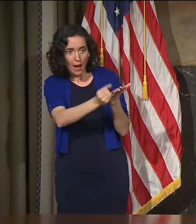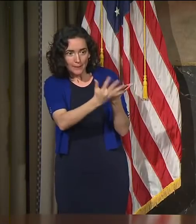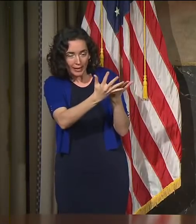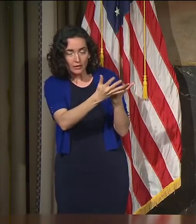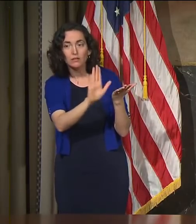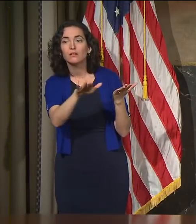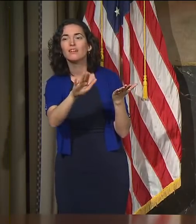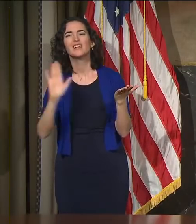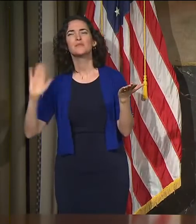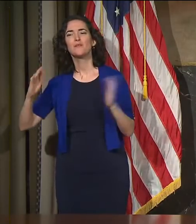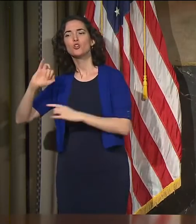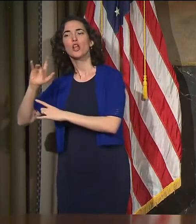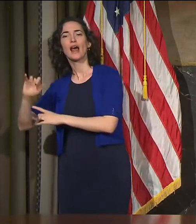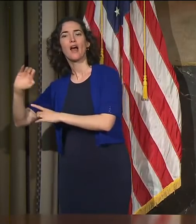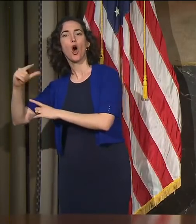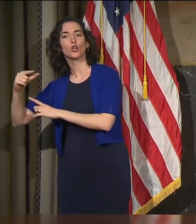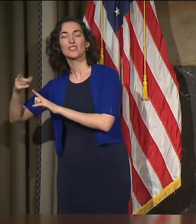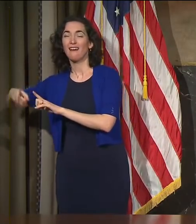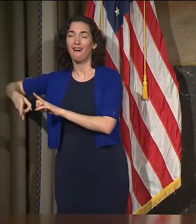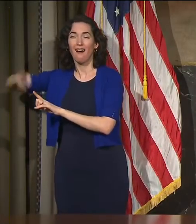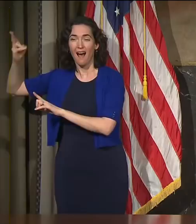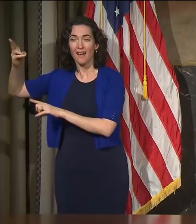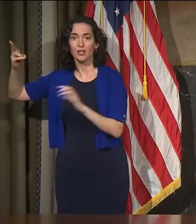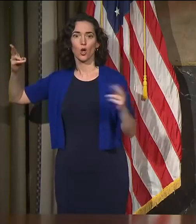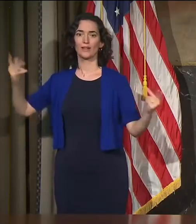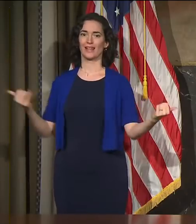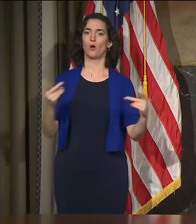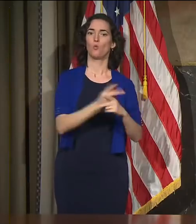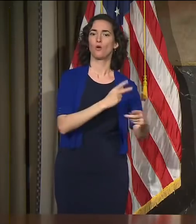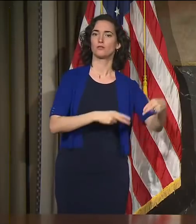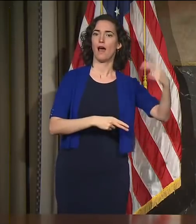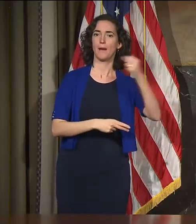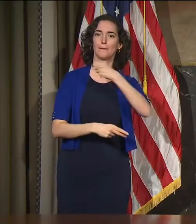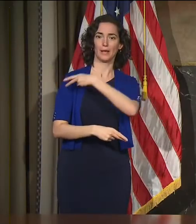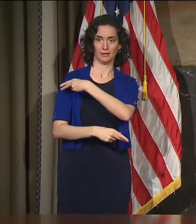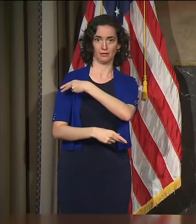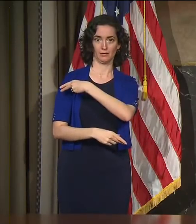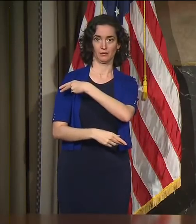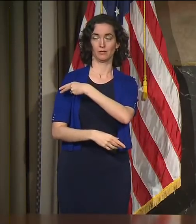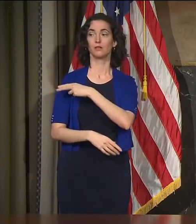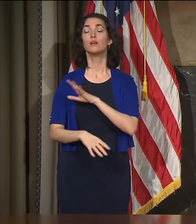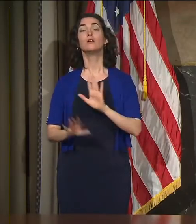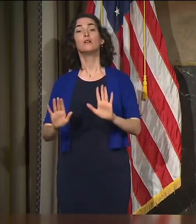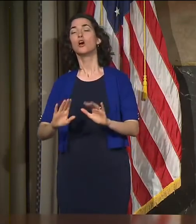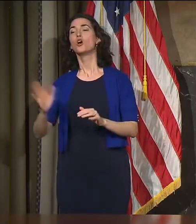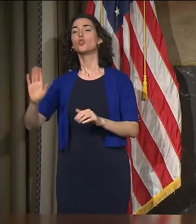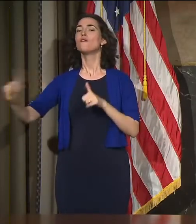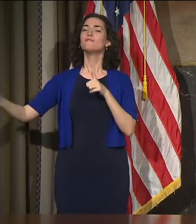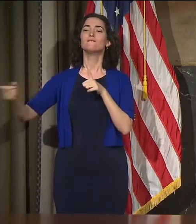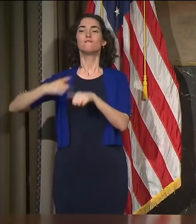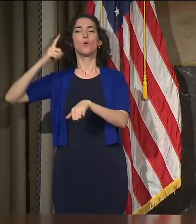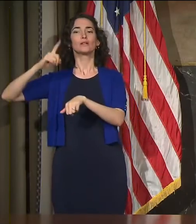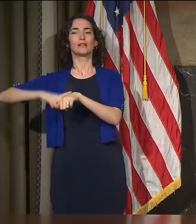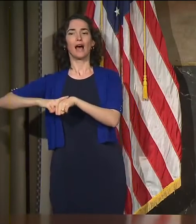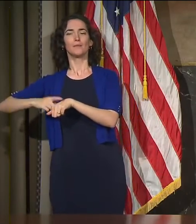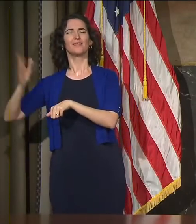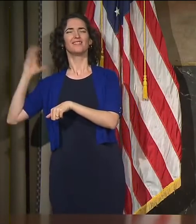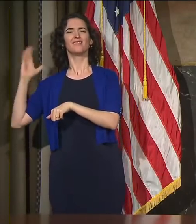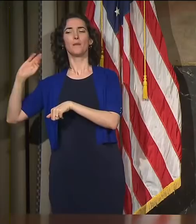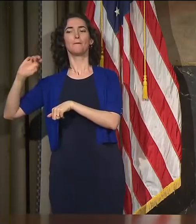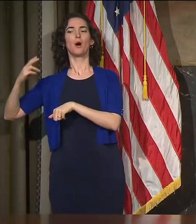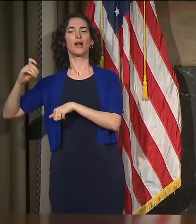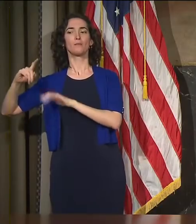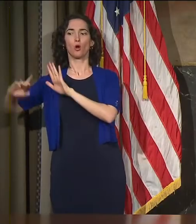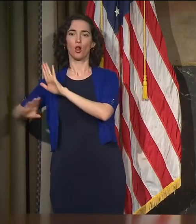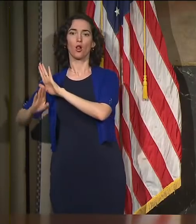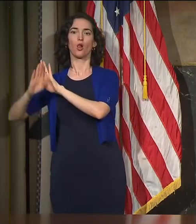August. As a raw number, it's not quite where we were in terms of hospital beds during that first surge in March and April, but,